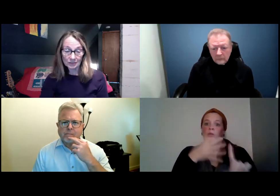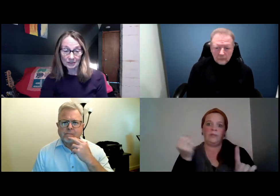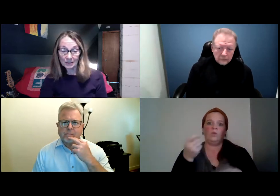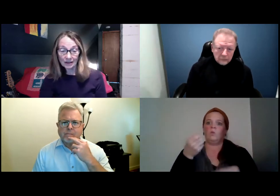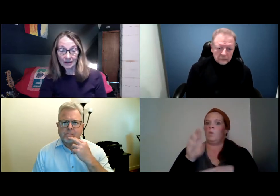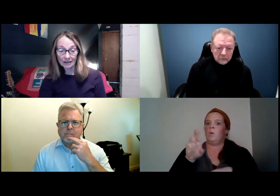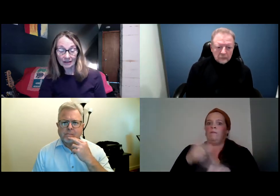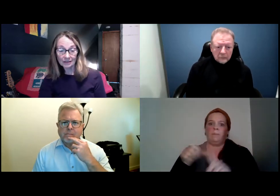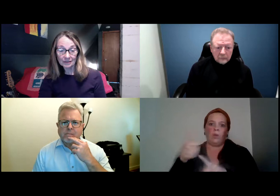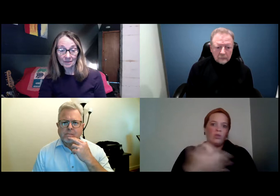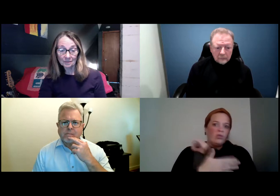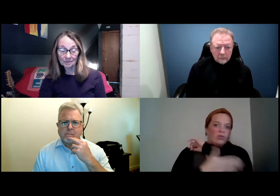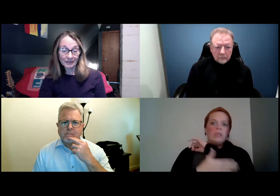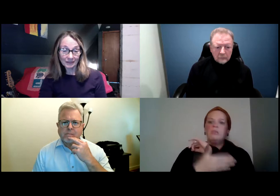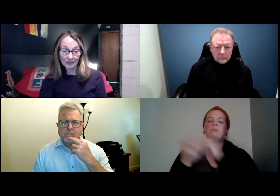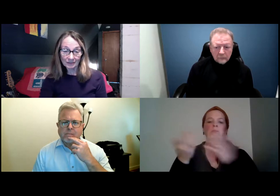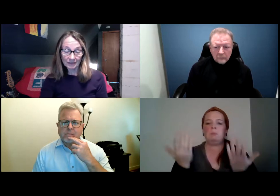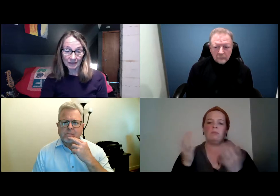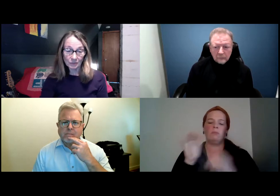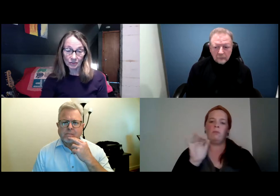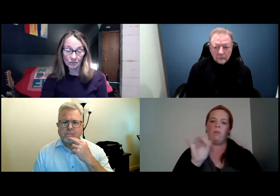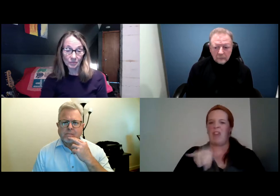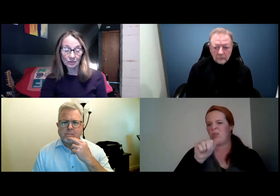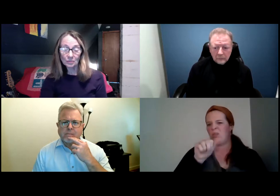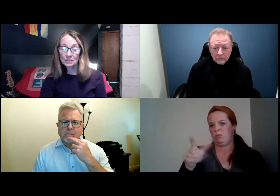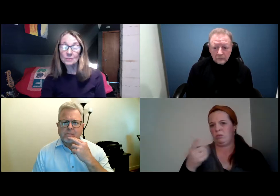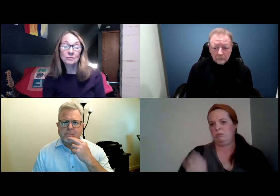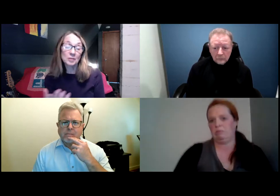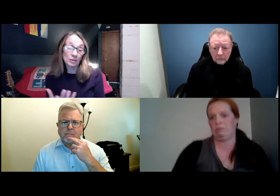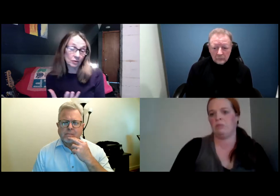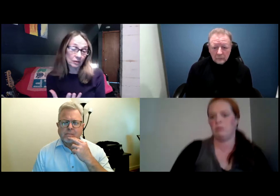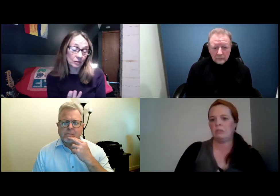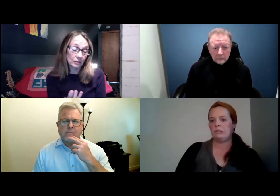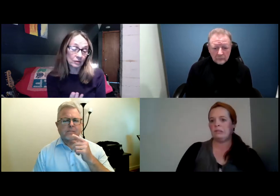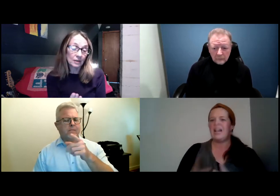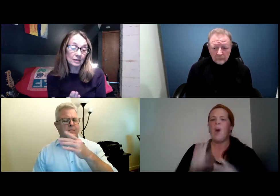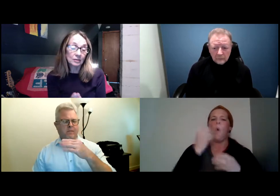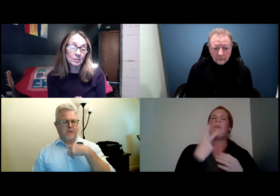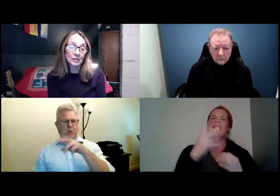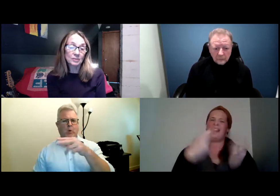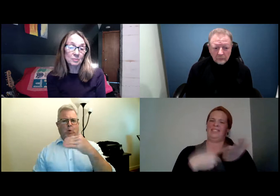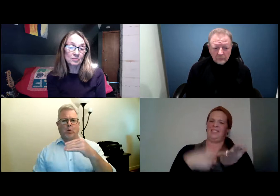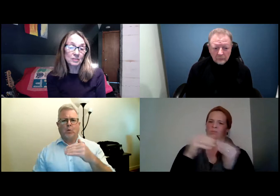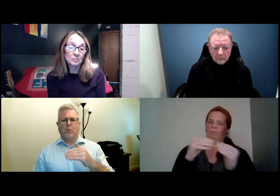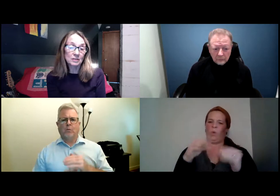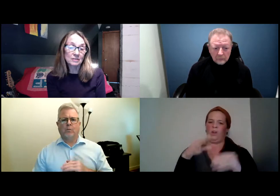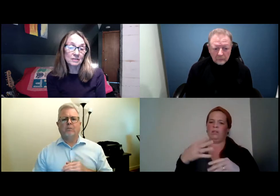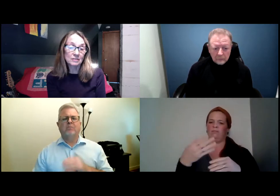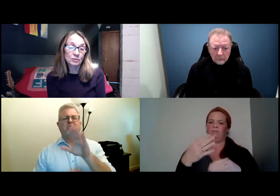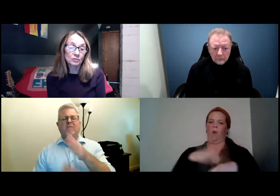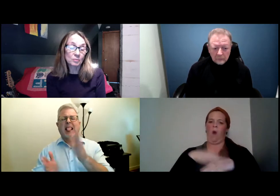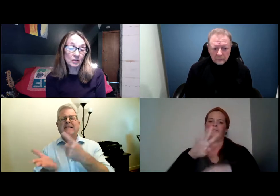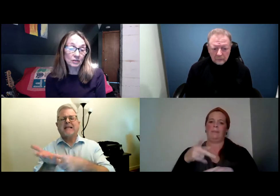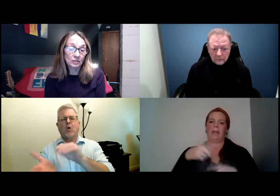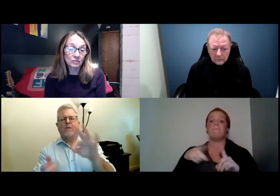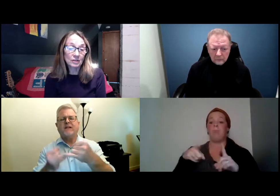a CDI and a sign language interpreter. It could be someone from another, it could be language deprivation because the individual's